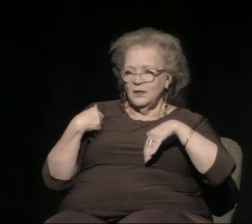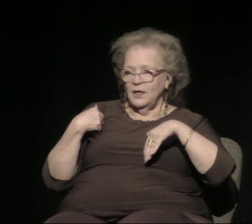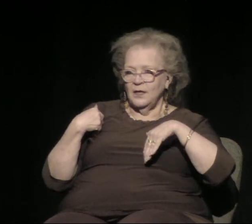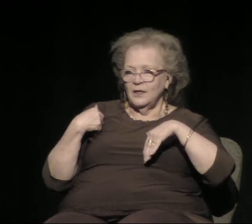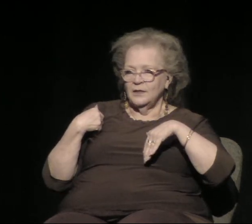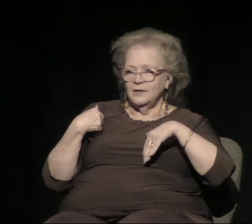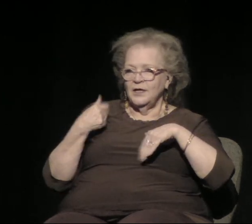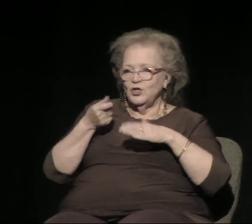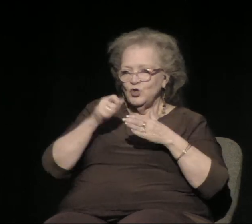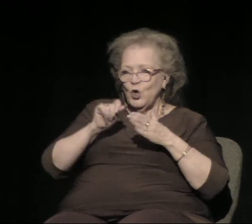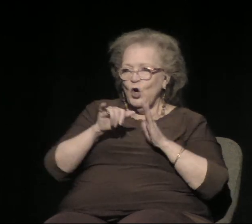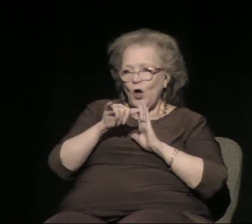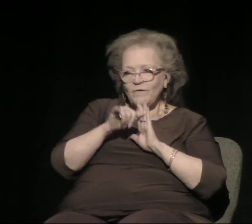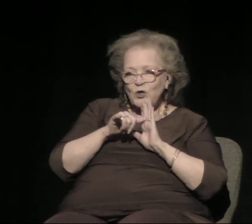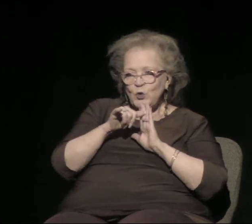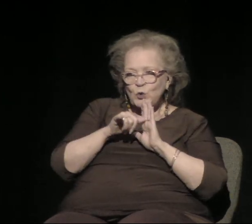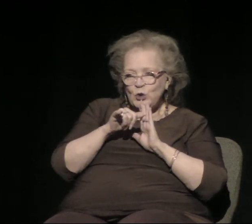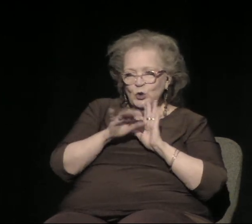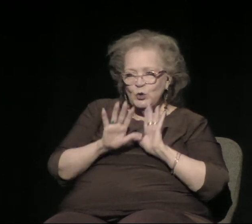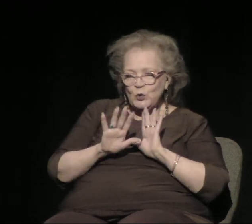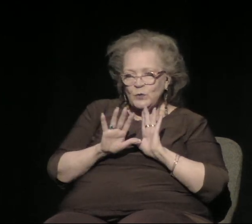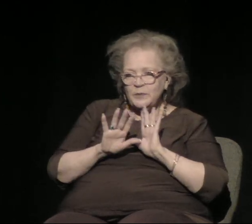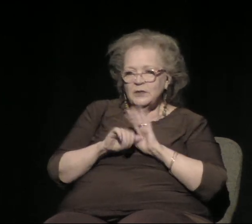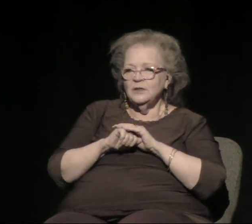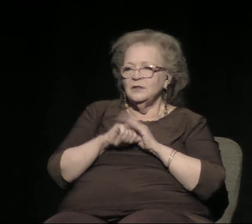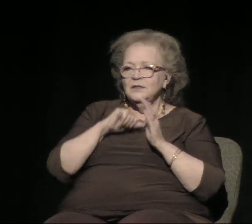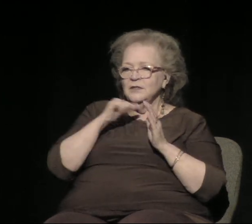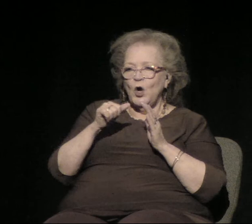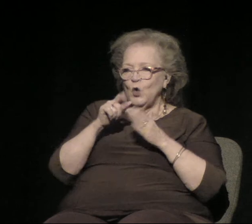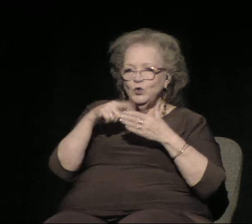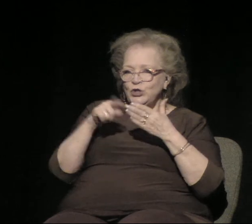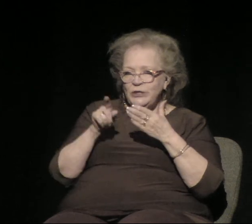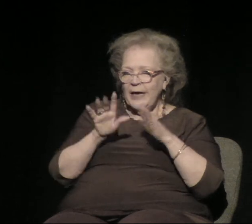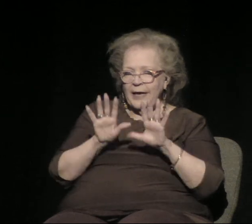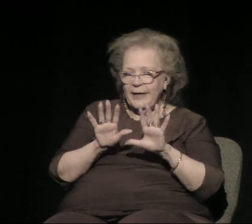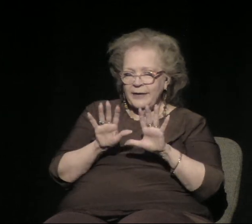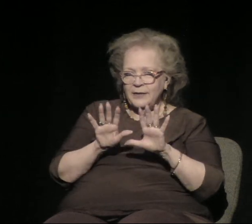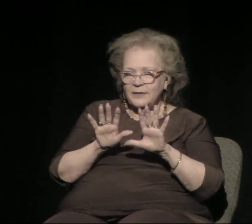Turn off your YouTube TV. Don't check your bracket.